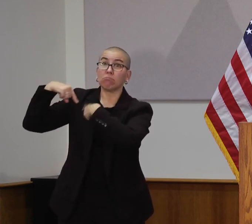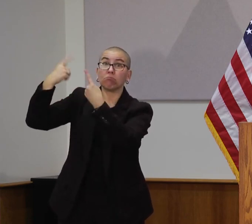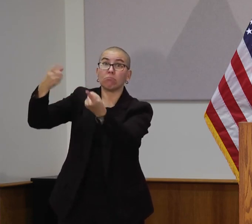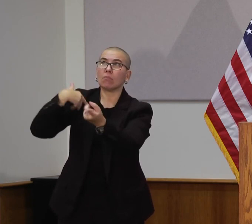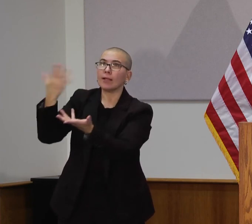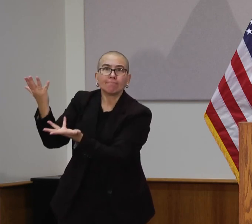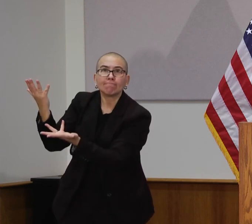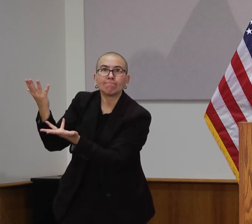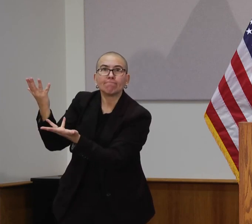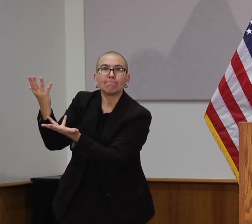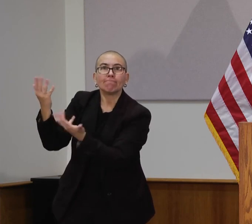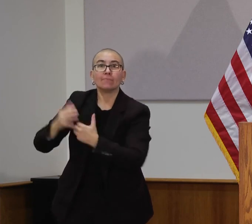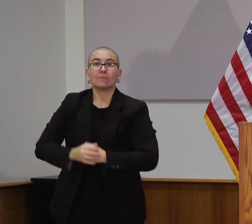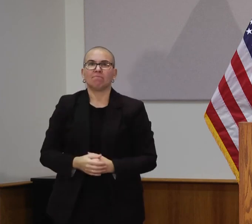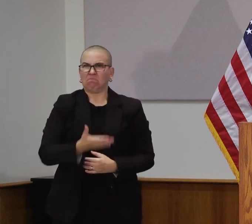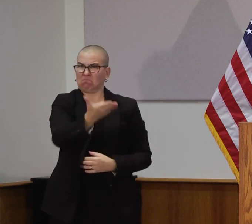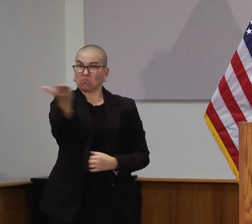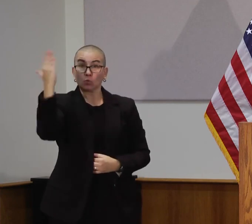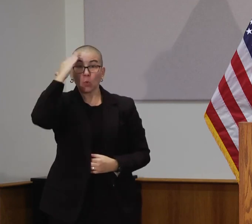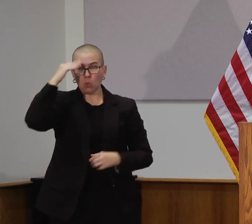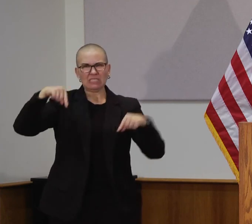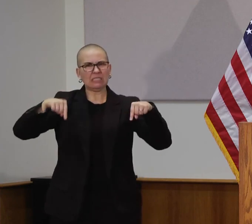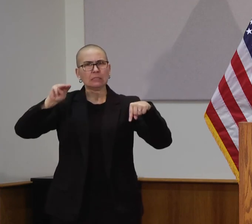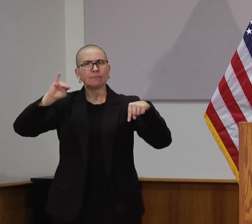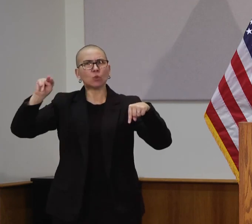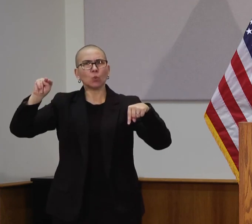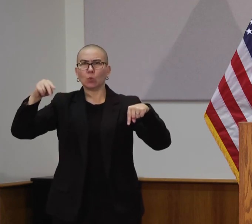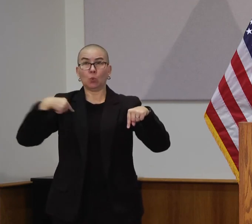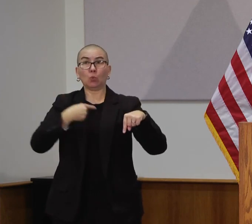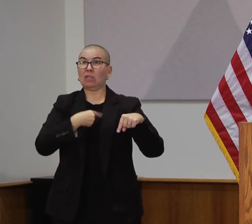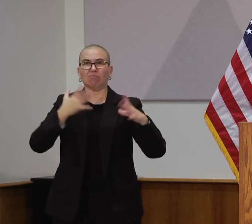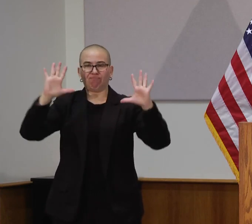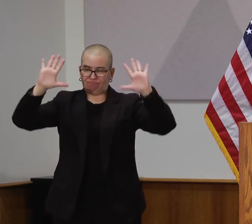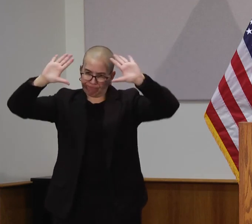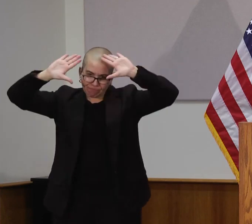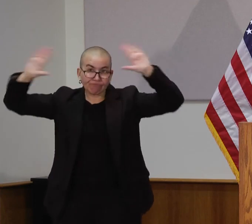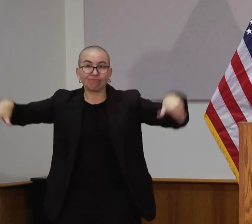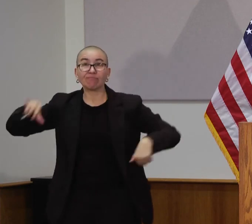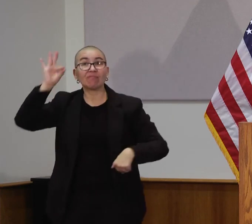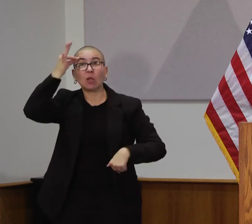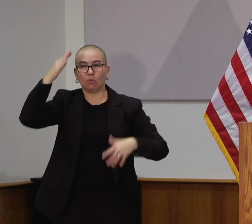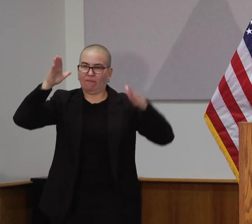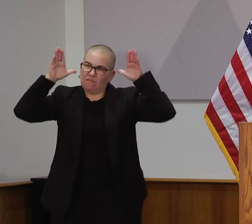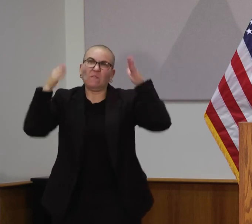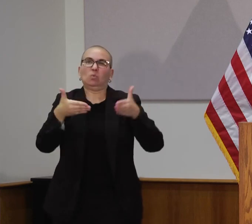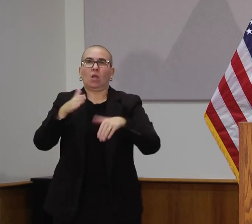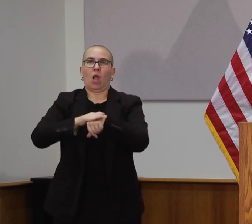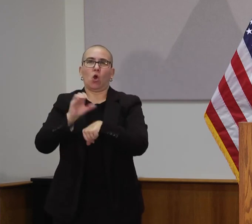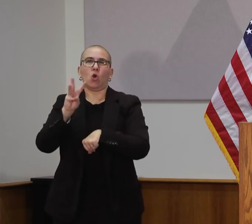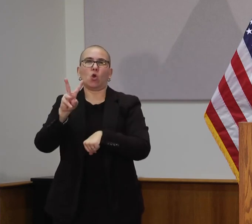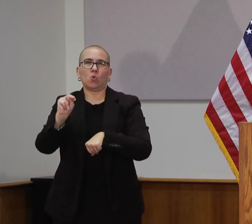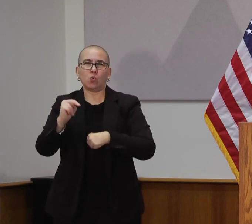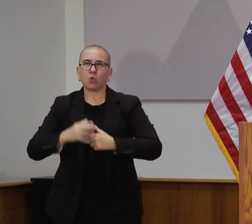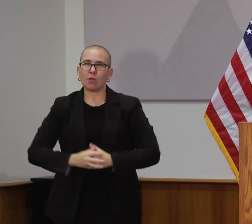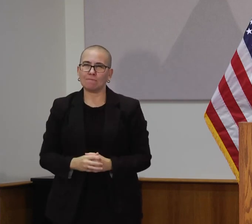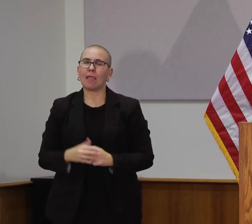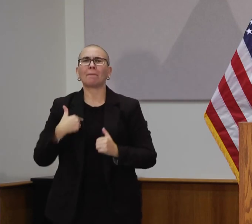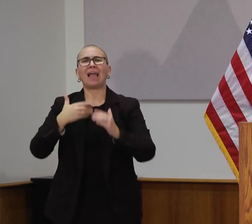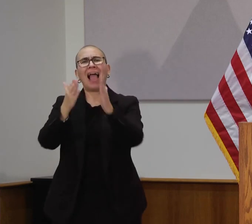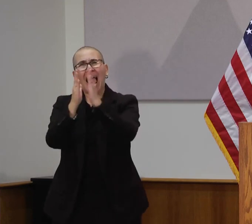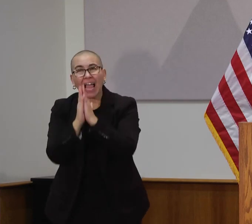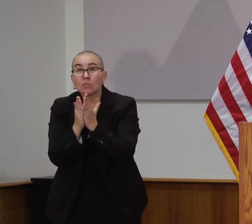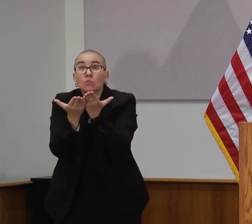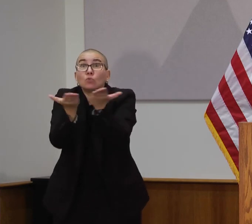be rest assured that we will move as quickly, and as we look at the data, and as I'm going back today and asking the people who make